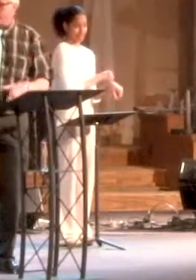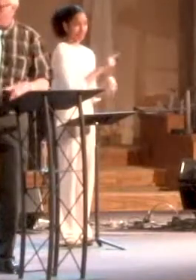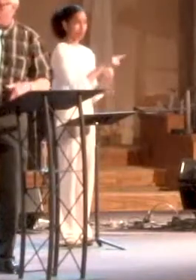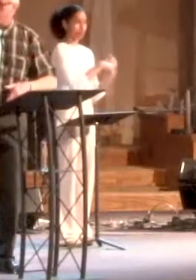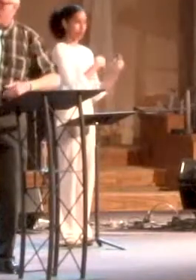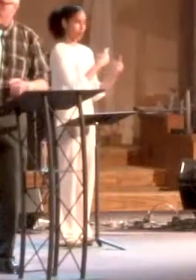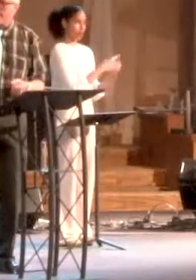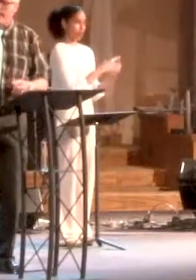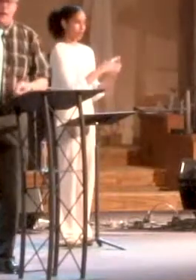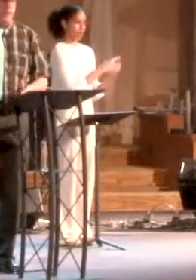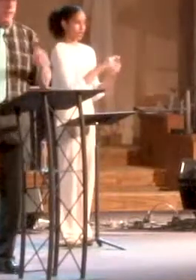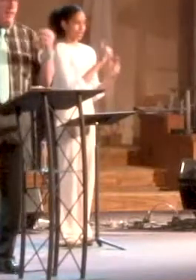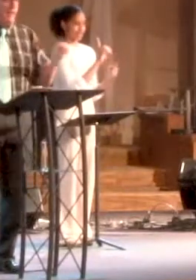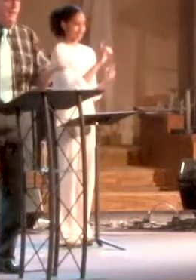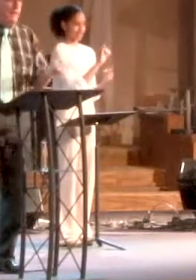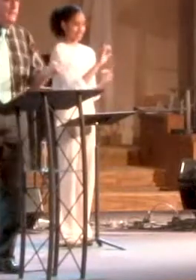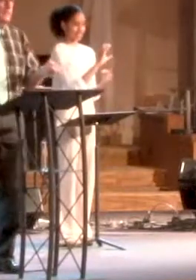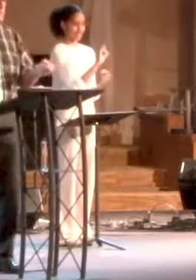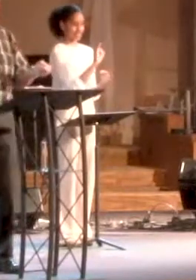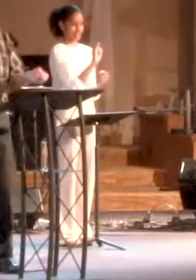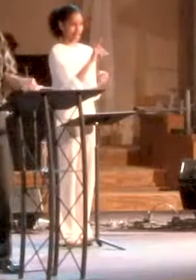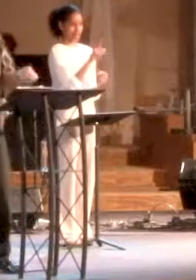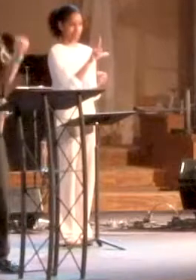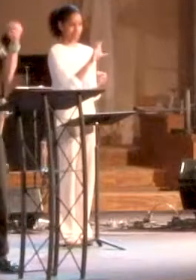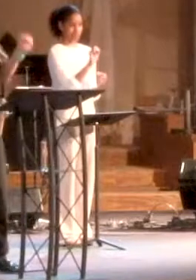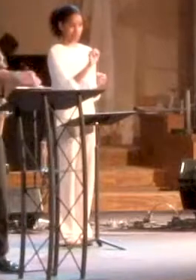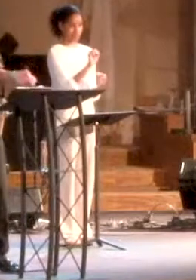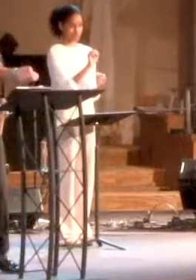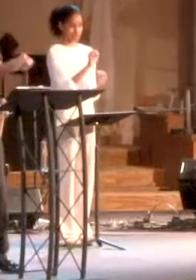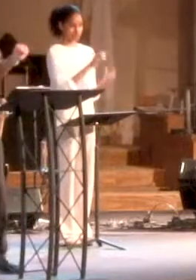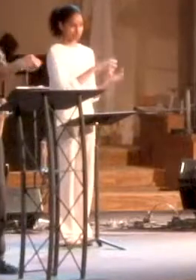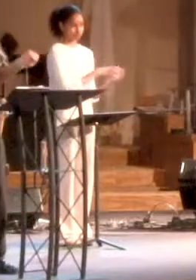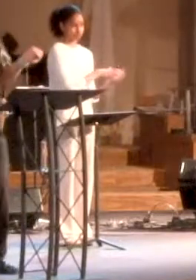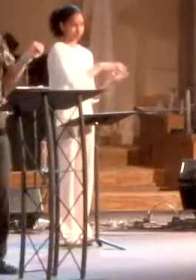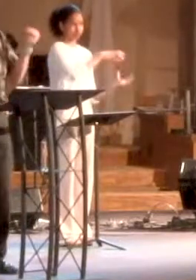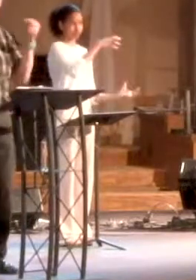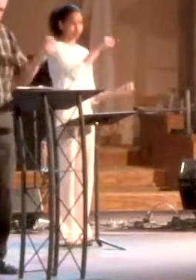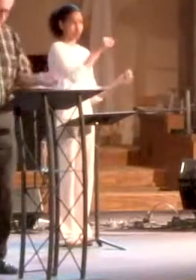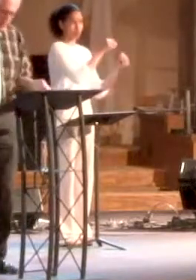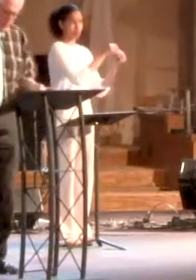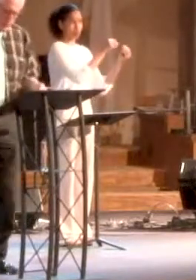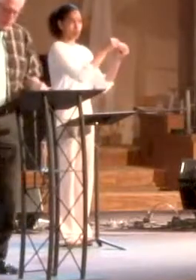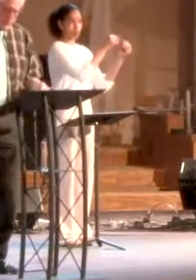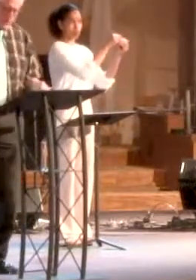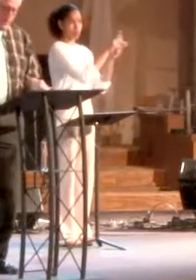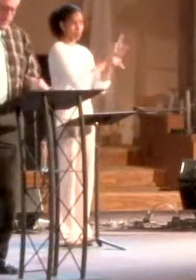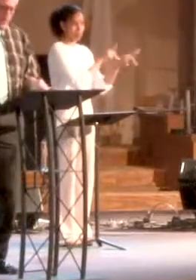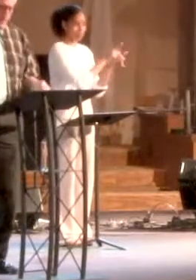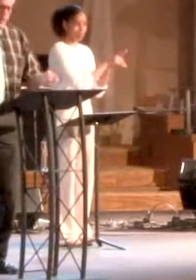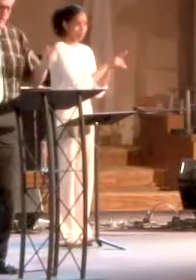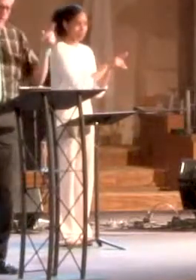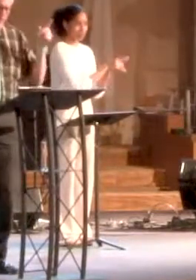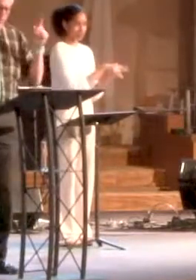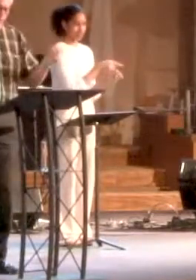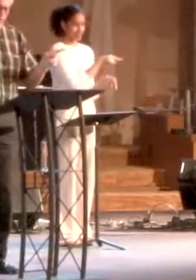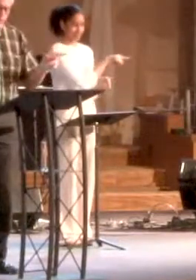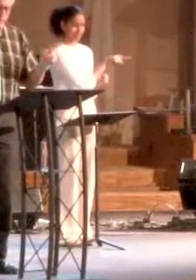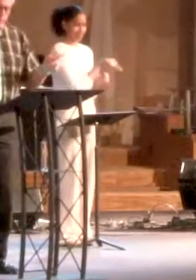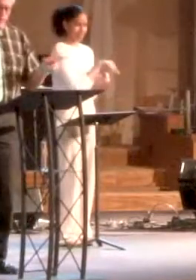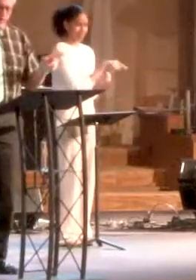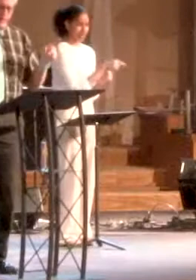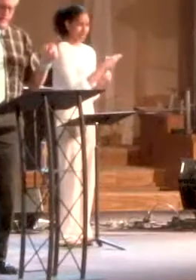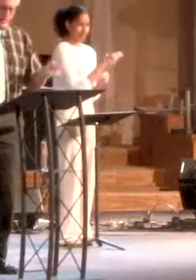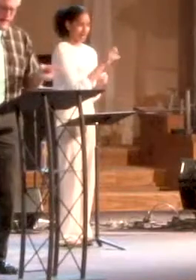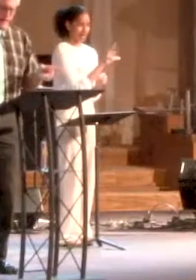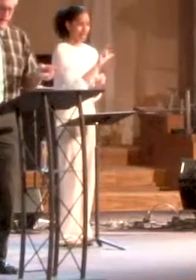in number, the Hellenists complained against the Hebrews because their widows